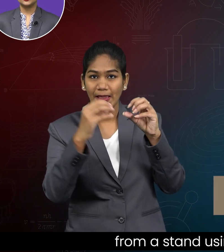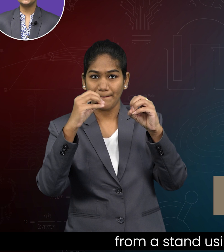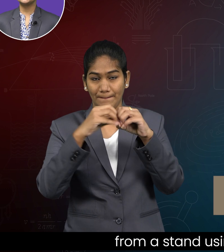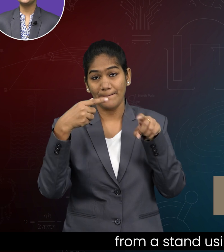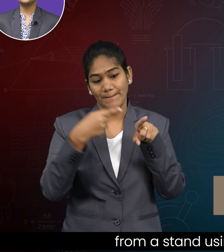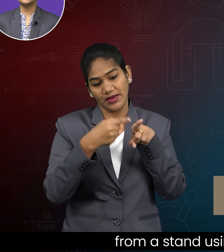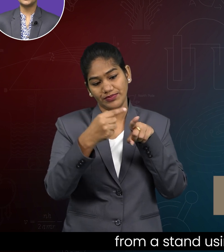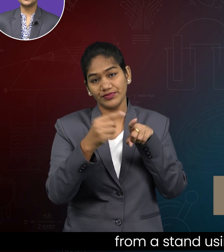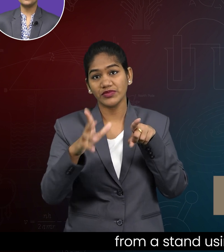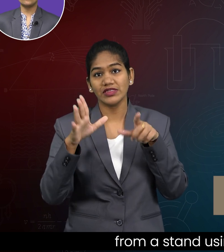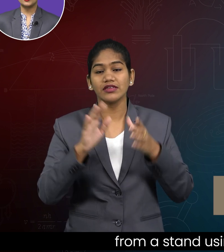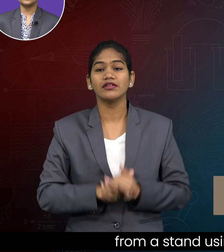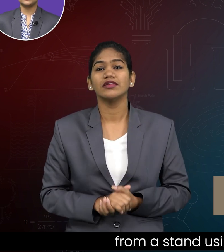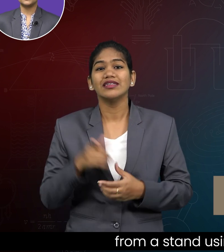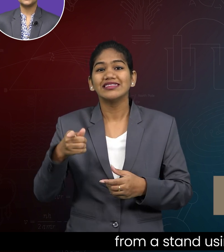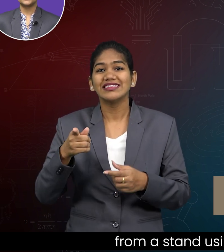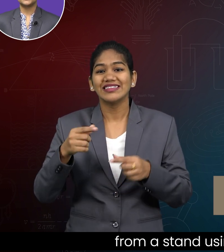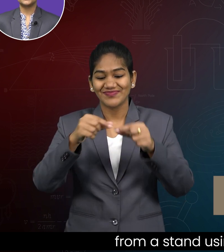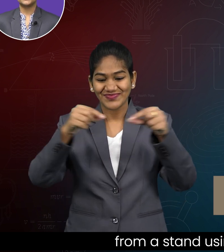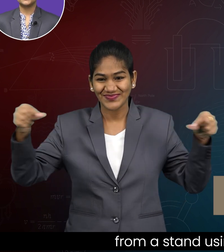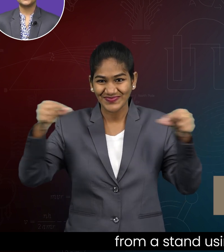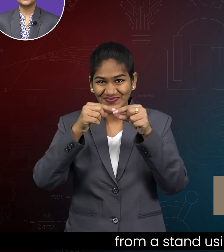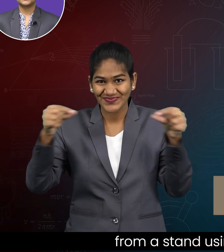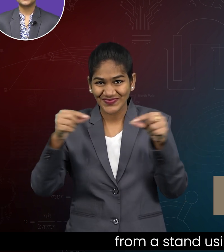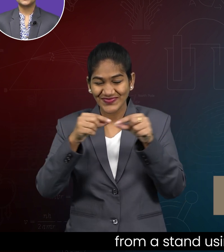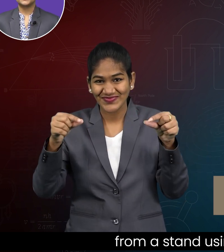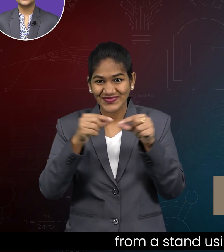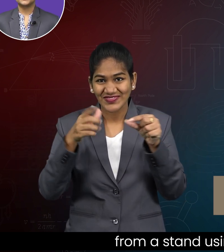stand using two connecting wires.